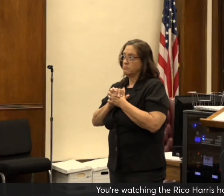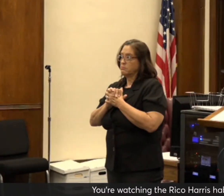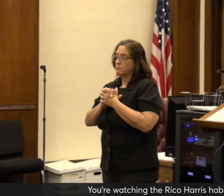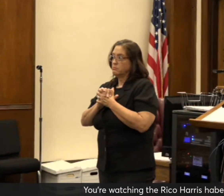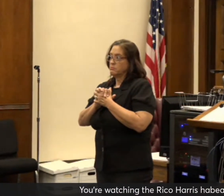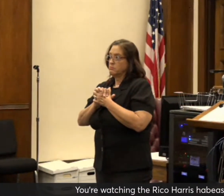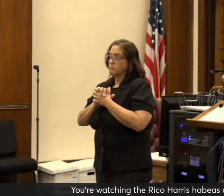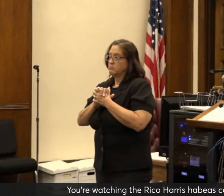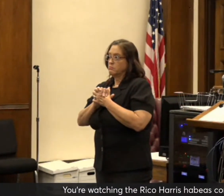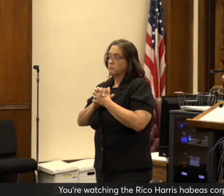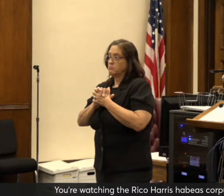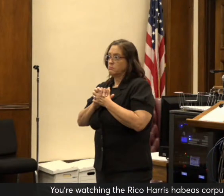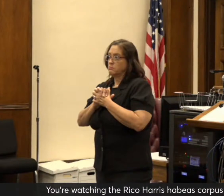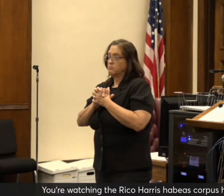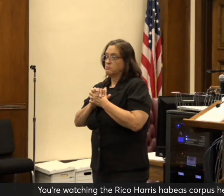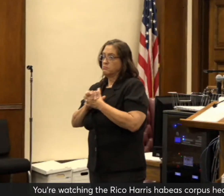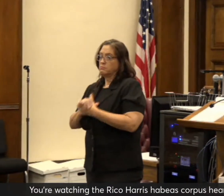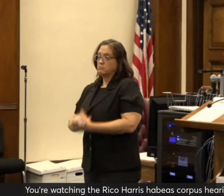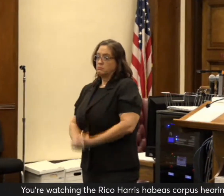Everybody